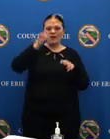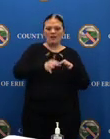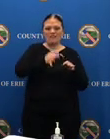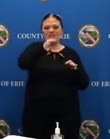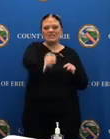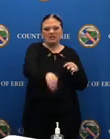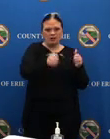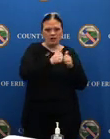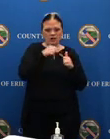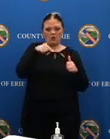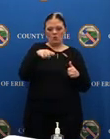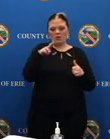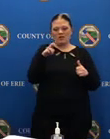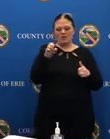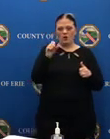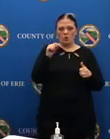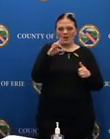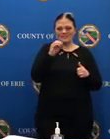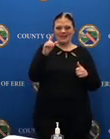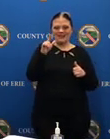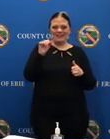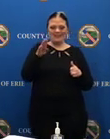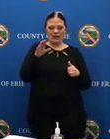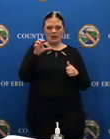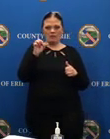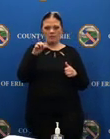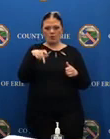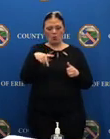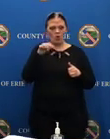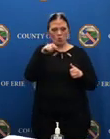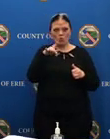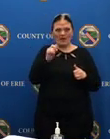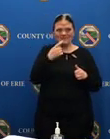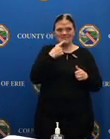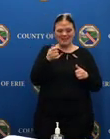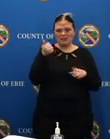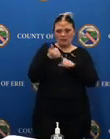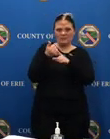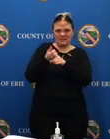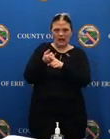with Quest and LabCorp, such that Quest actually came out publicly and says it's